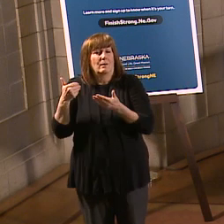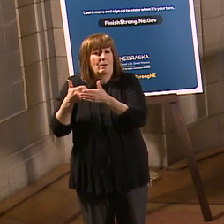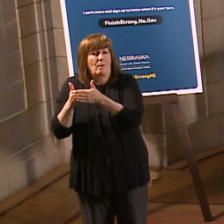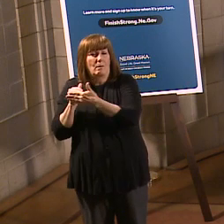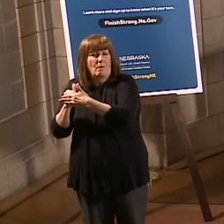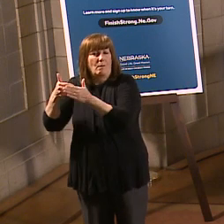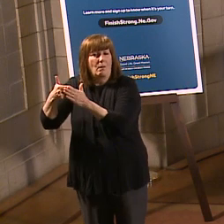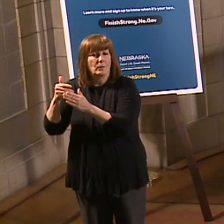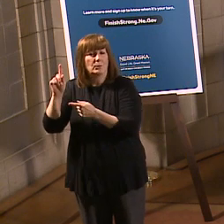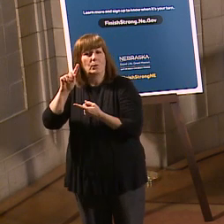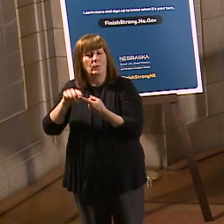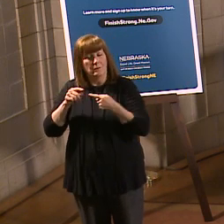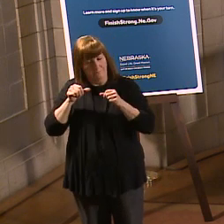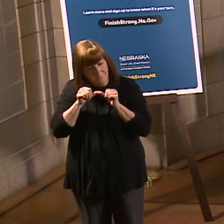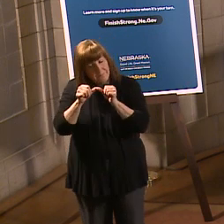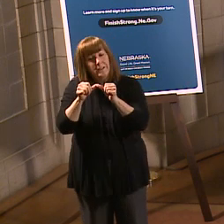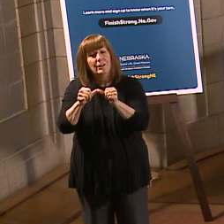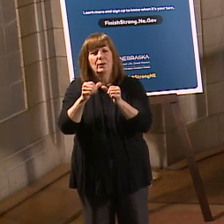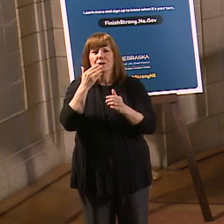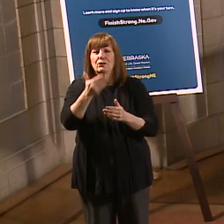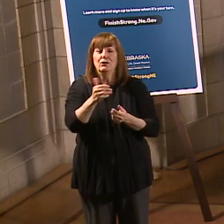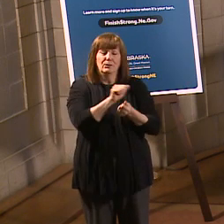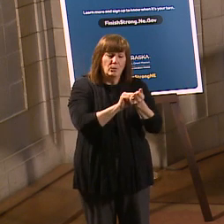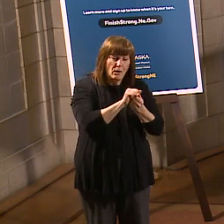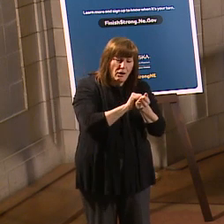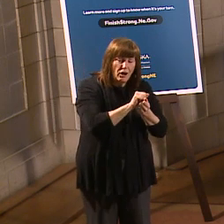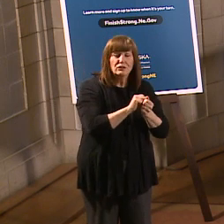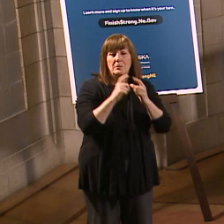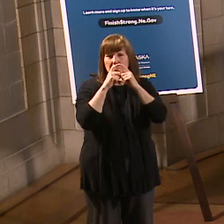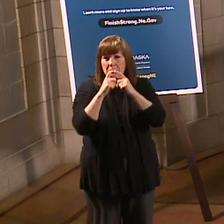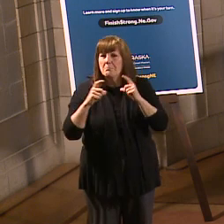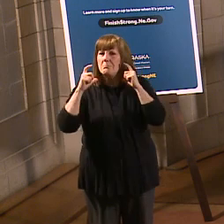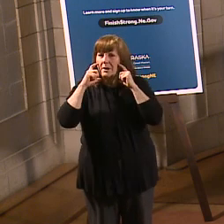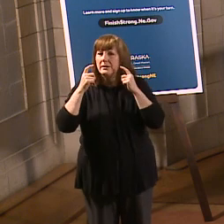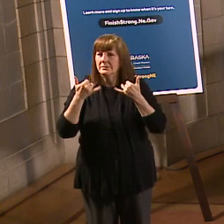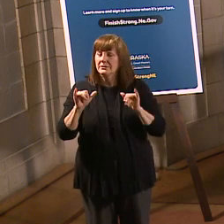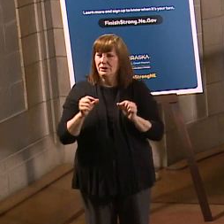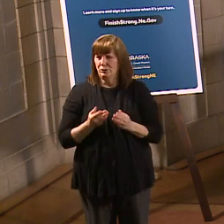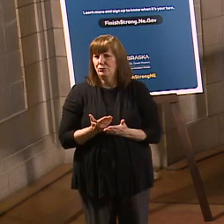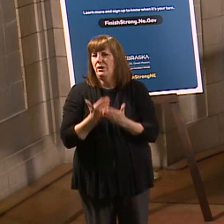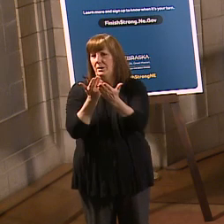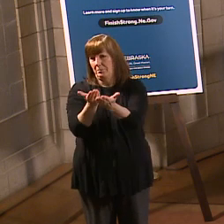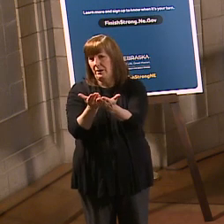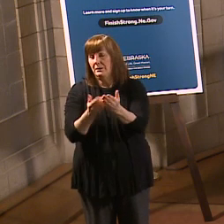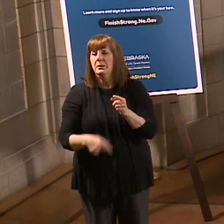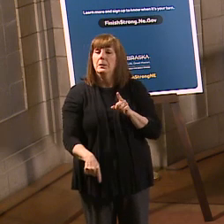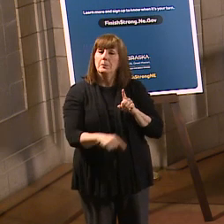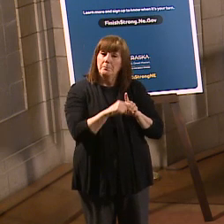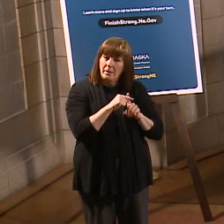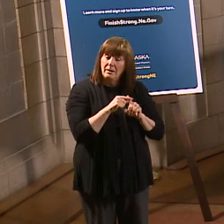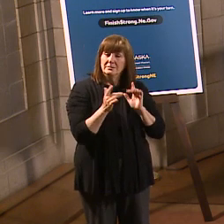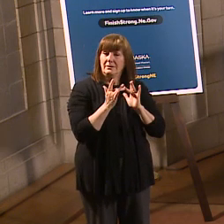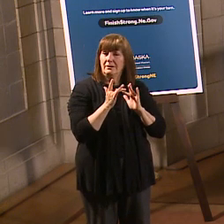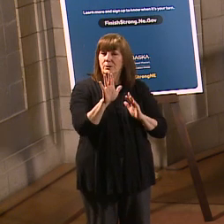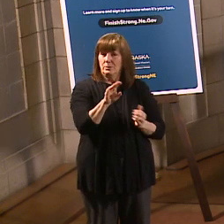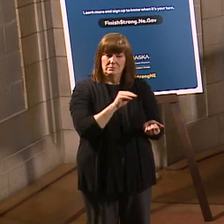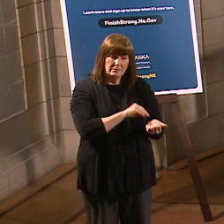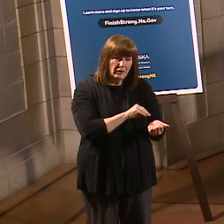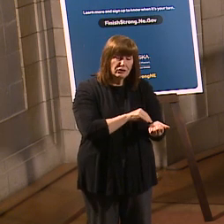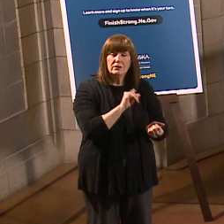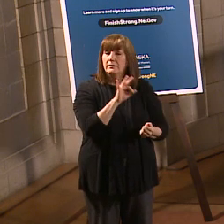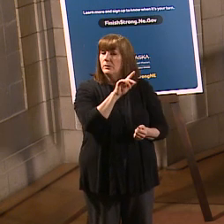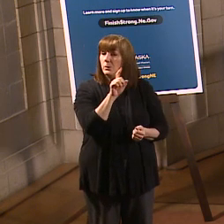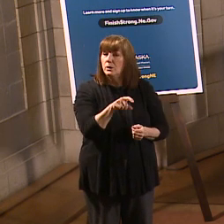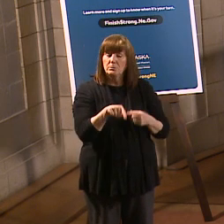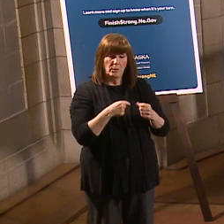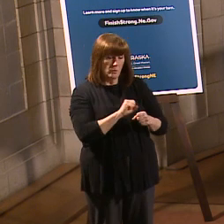contact settings while continuing to practice good hand washing and mask wearing as recommended. Additionally, please contact your physician if you have questions